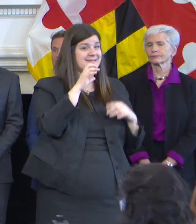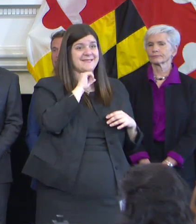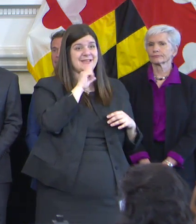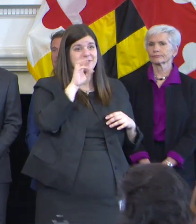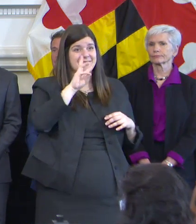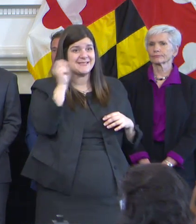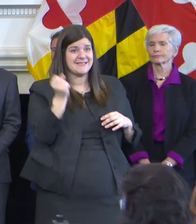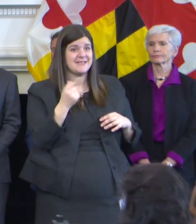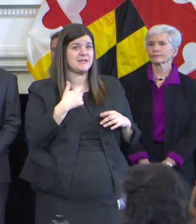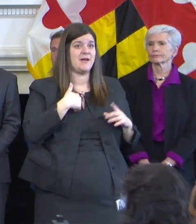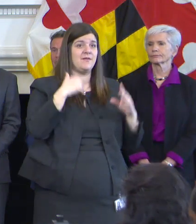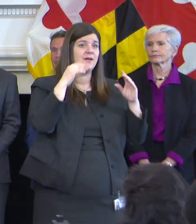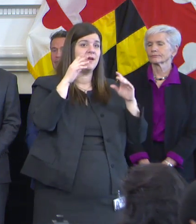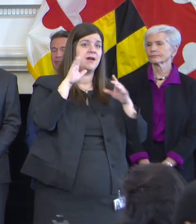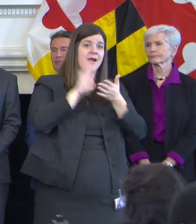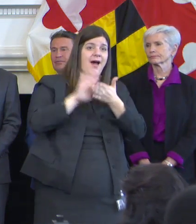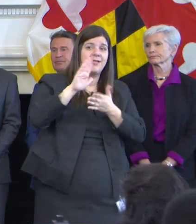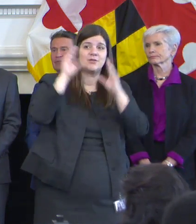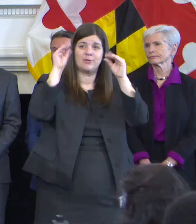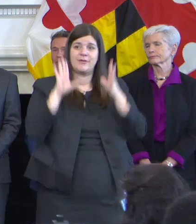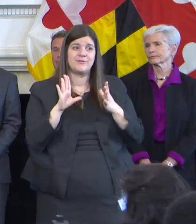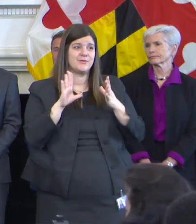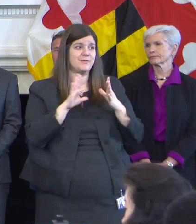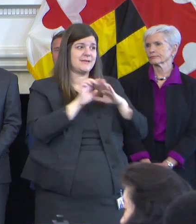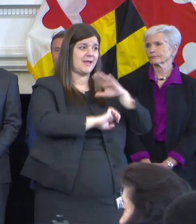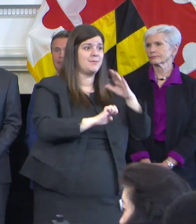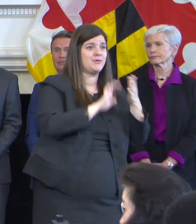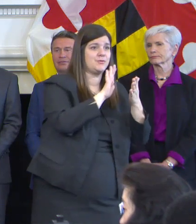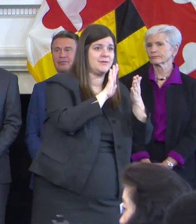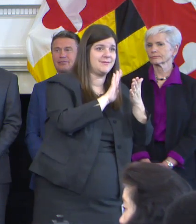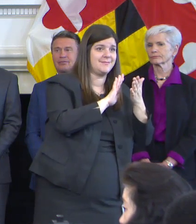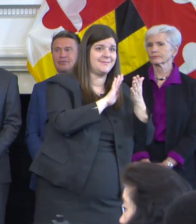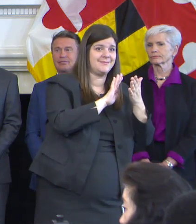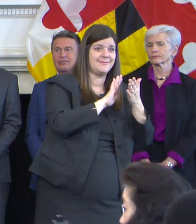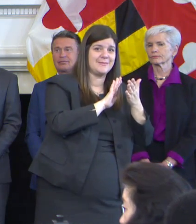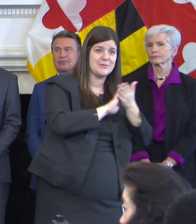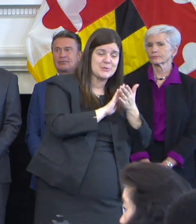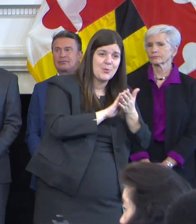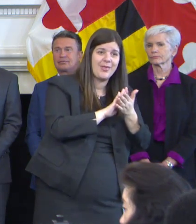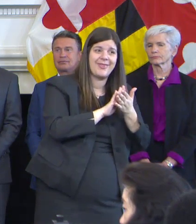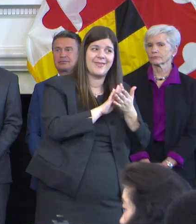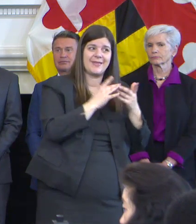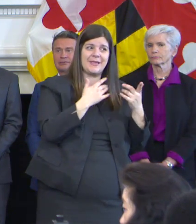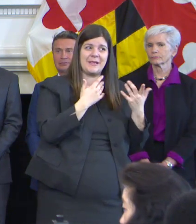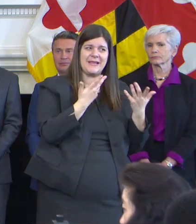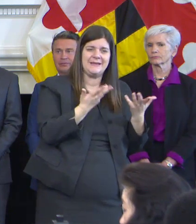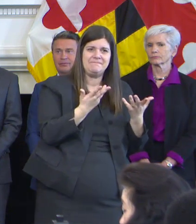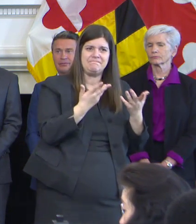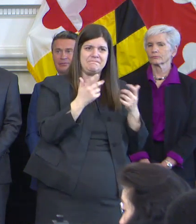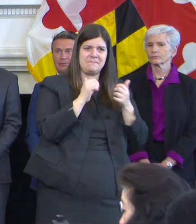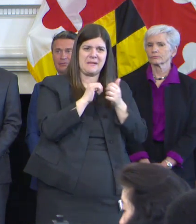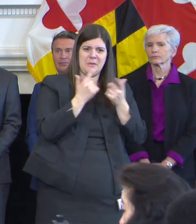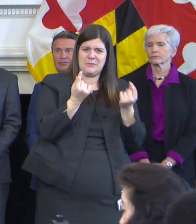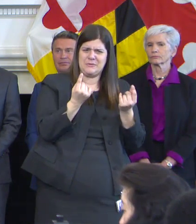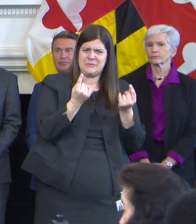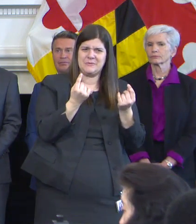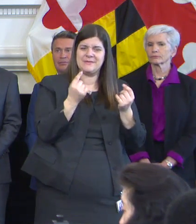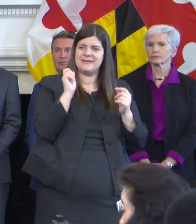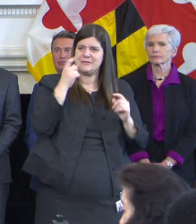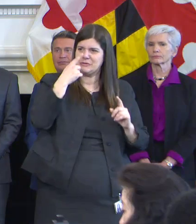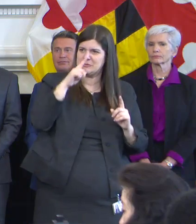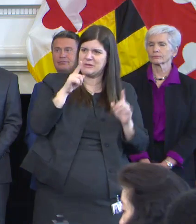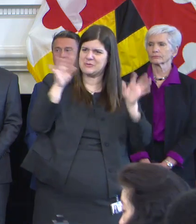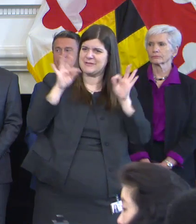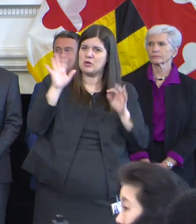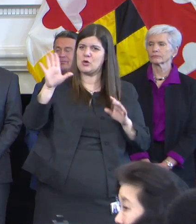coaches, people, all of us out here. Stay home as much as possible, avoid large crowds. Can you put a finer point on that? Well, I mean,